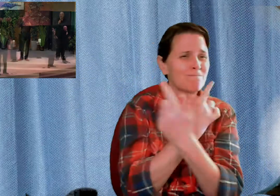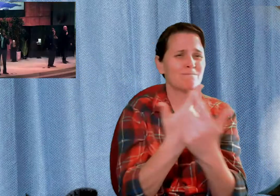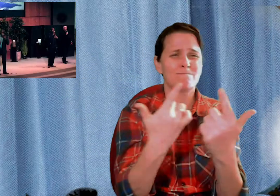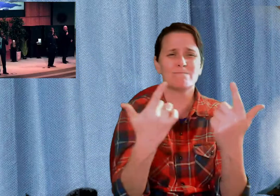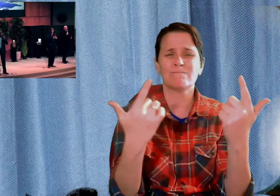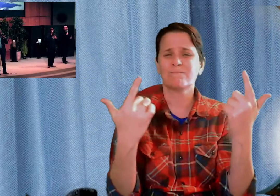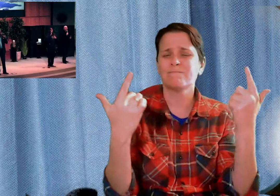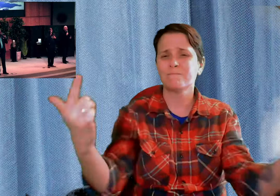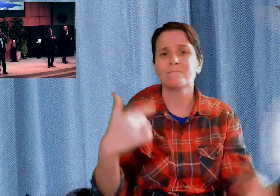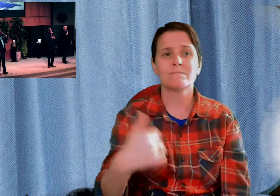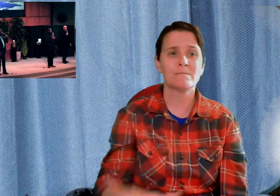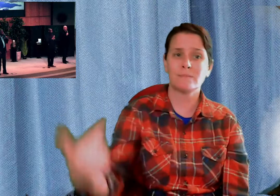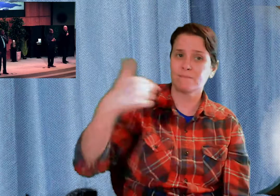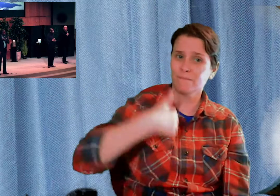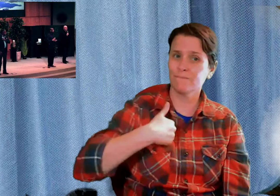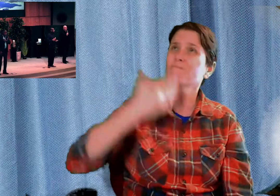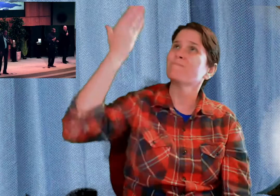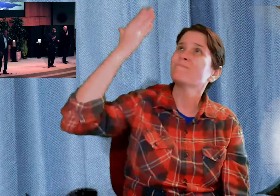I am your healer,